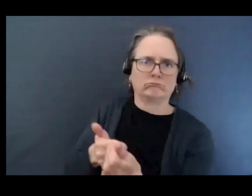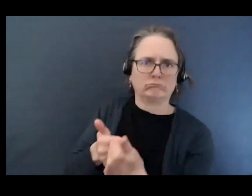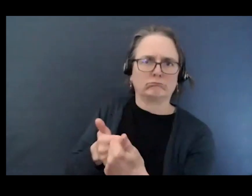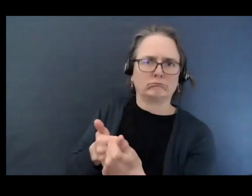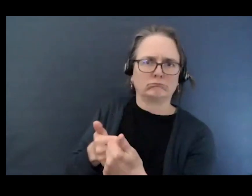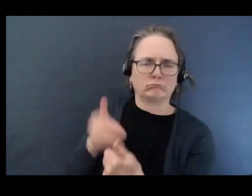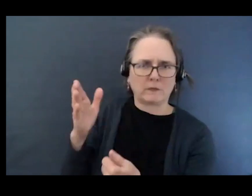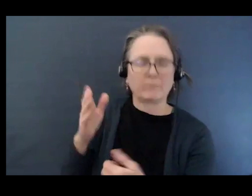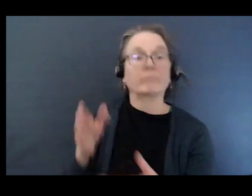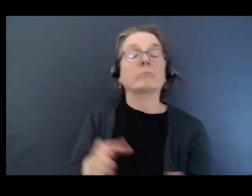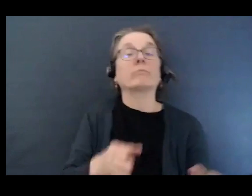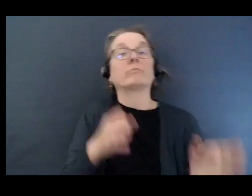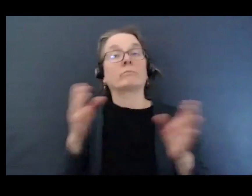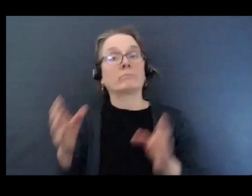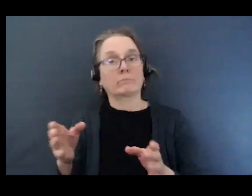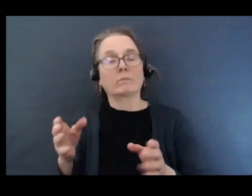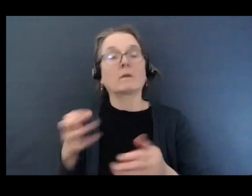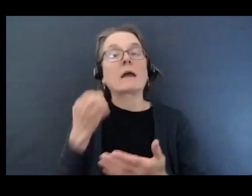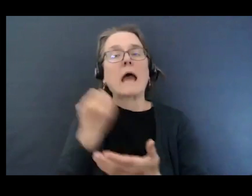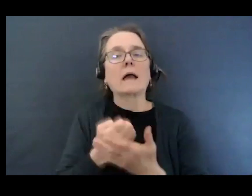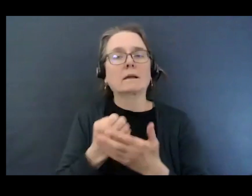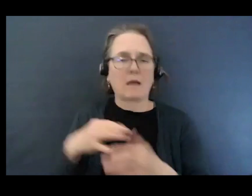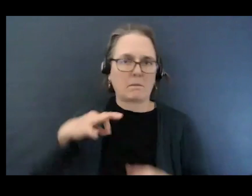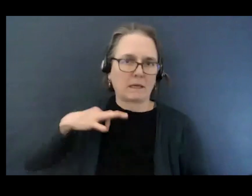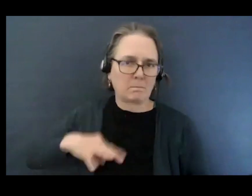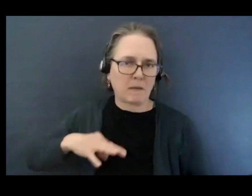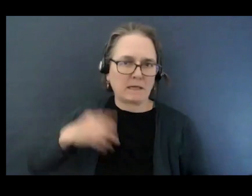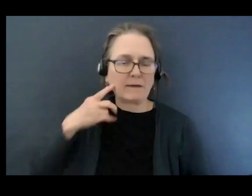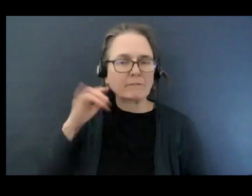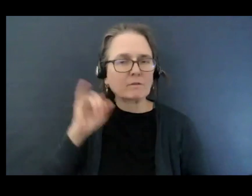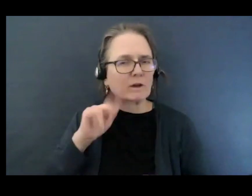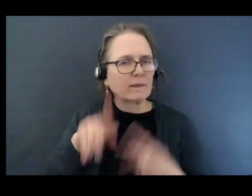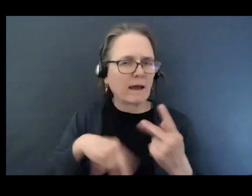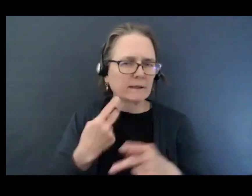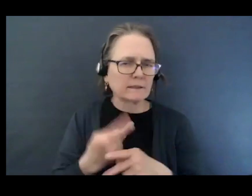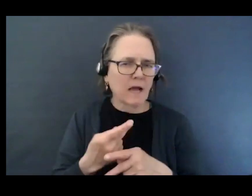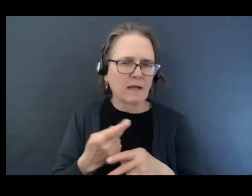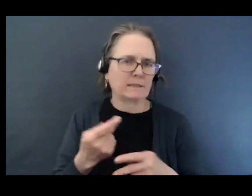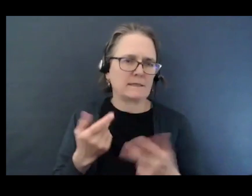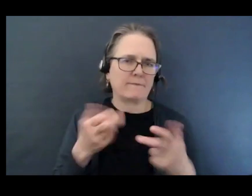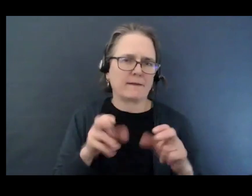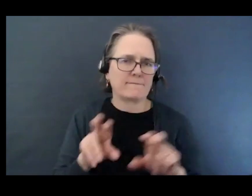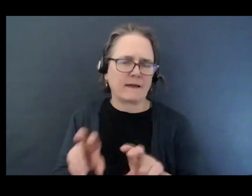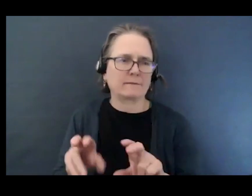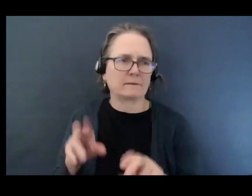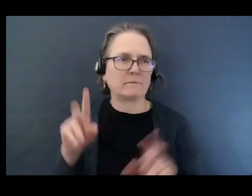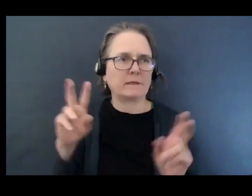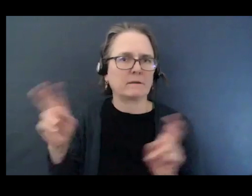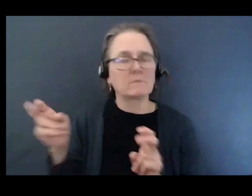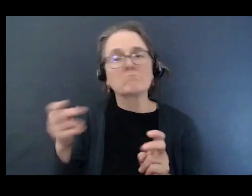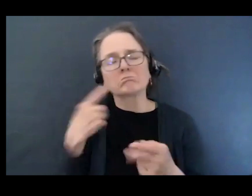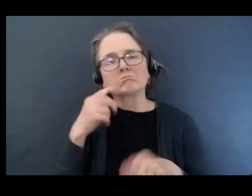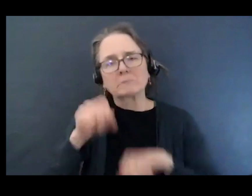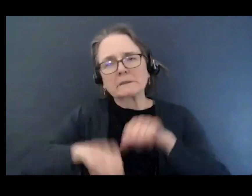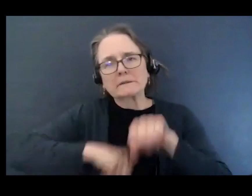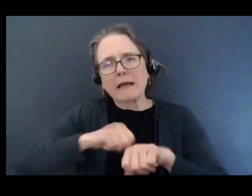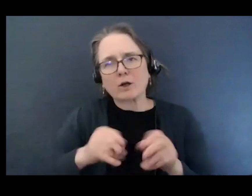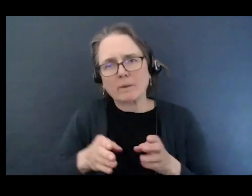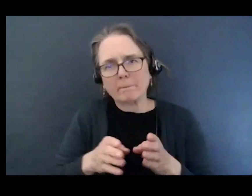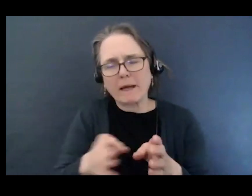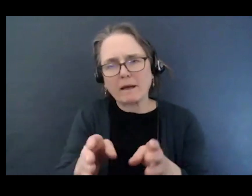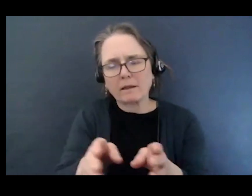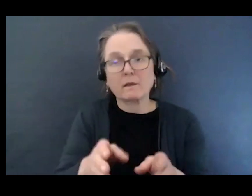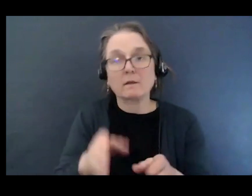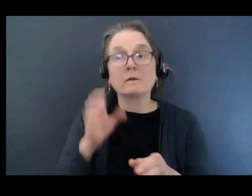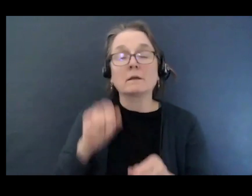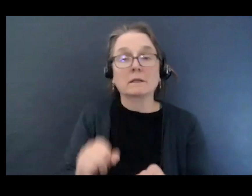then calculating the economic benefit of those investments, especially for active transport, well, cycle paths.